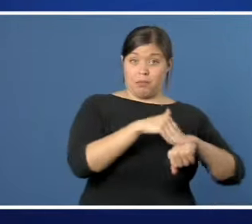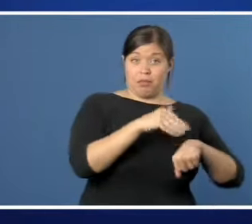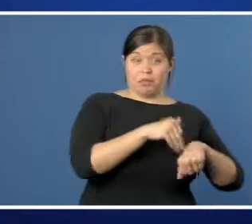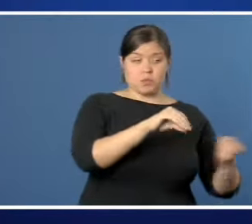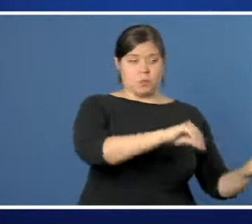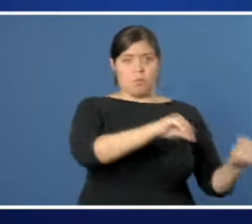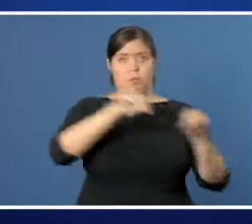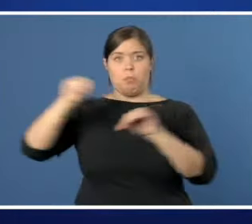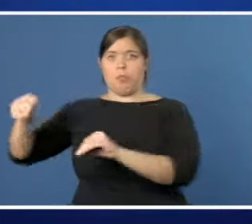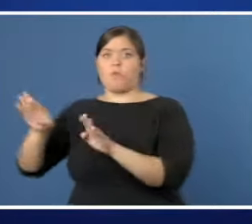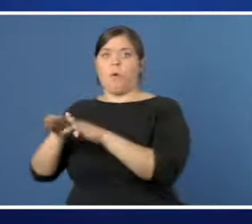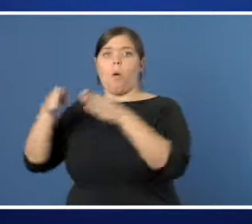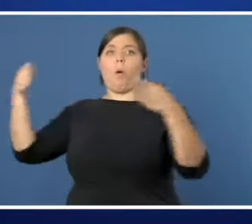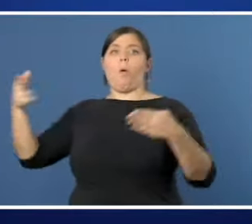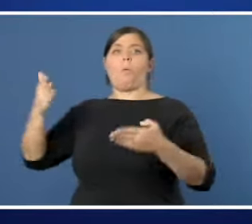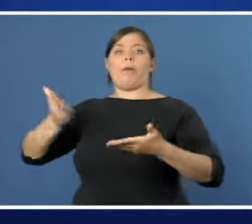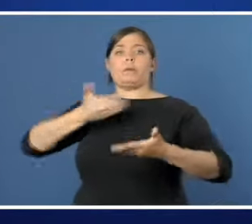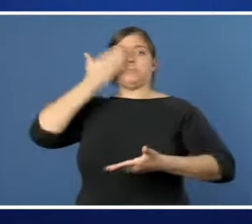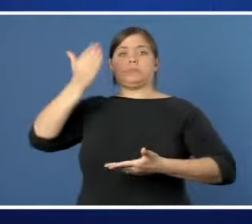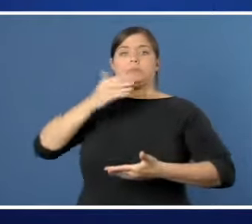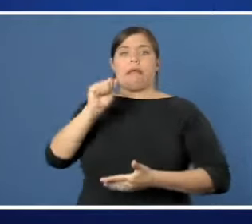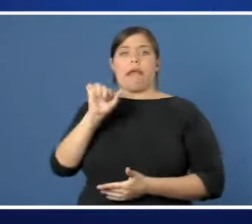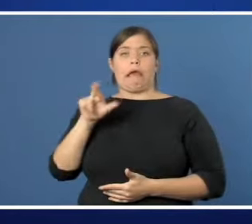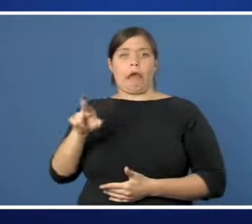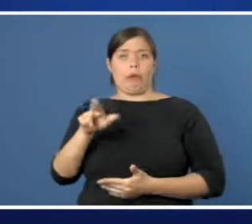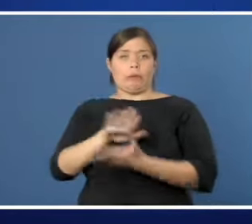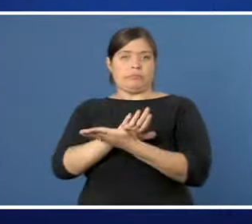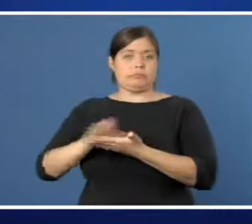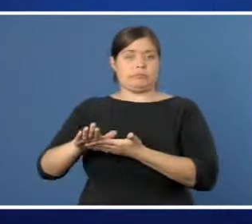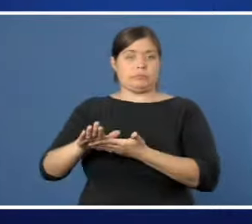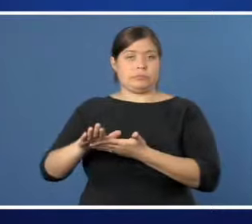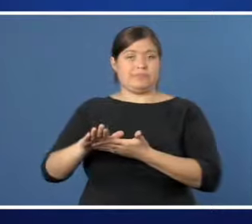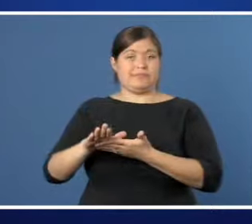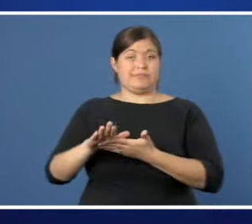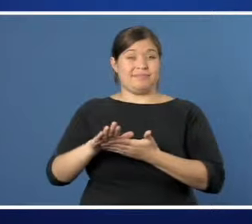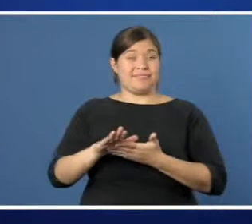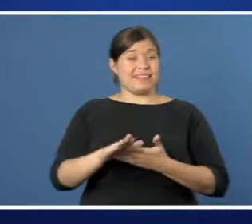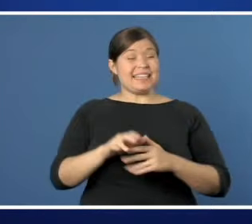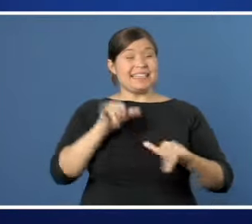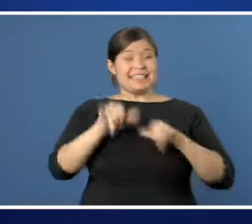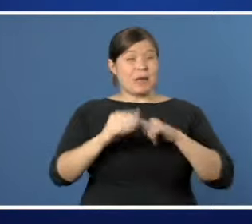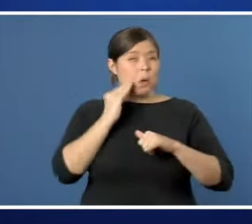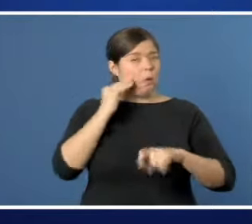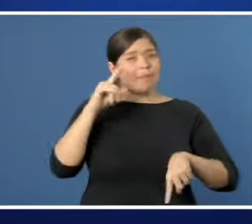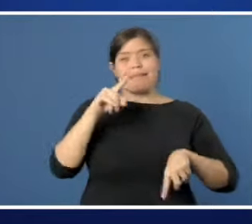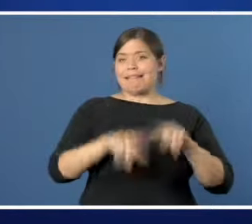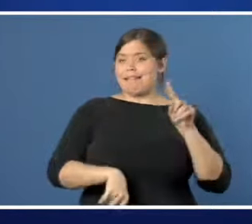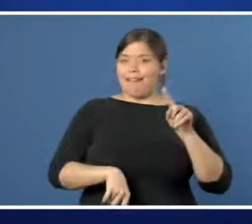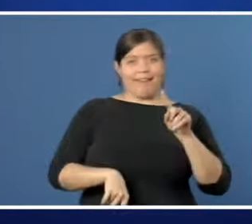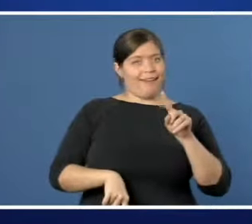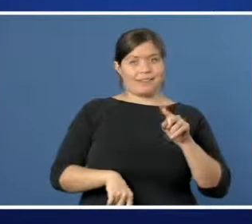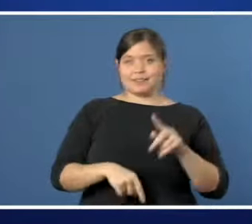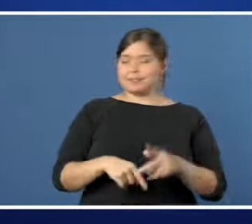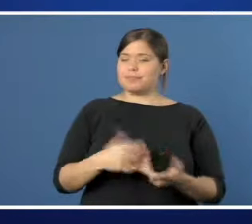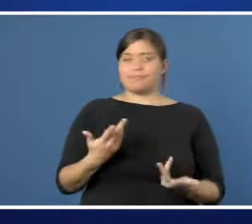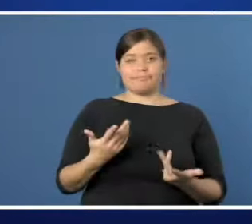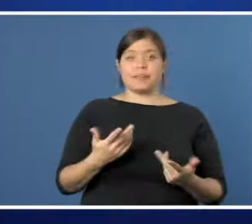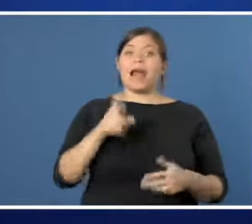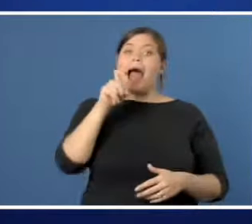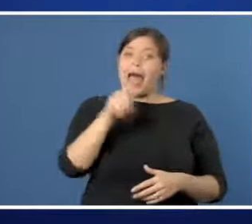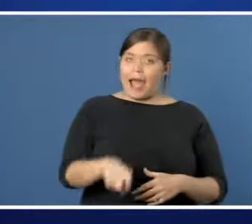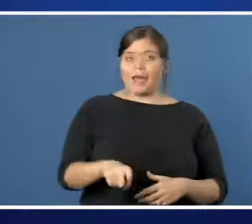and pets to fresh air away from the source of the carbon monoxide. No home therapy is available for